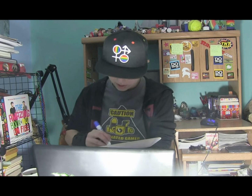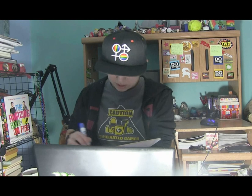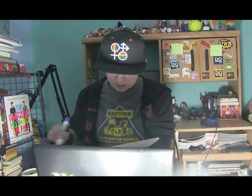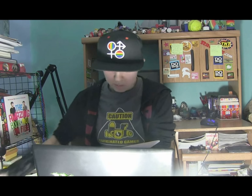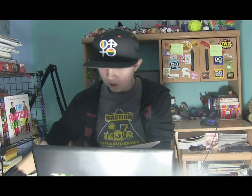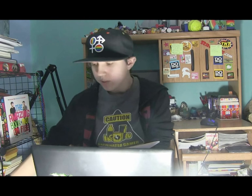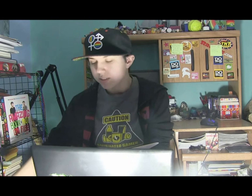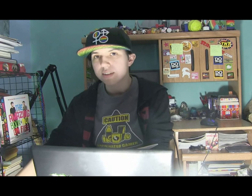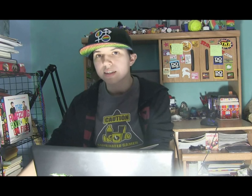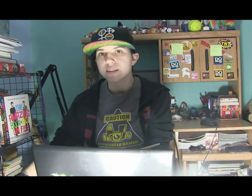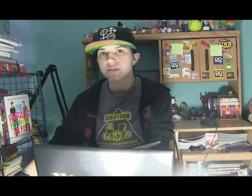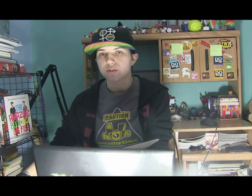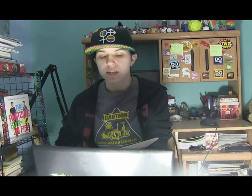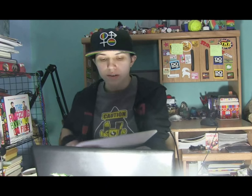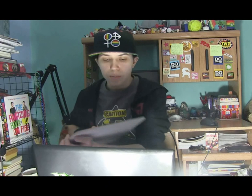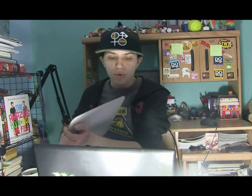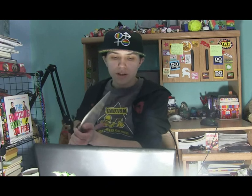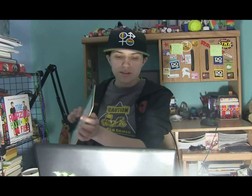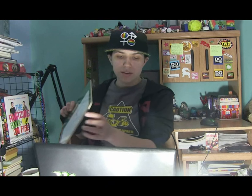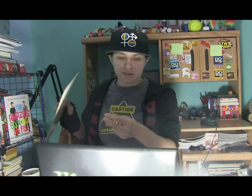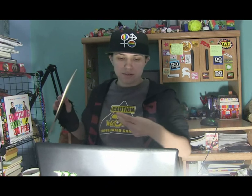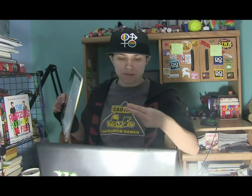I promise these get easier at some point.